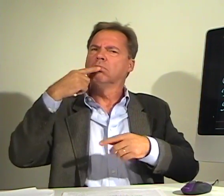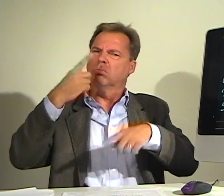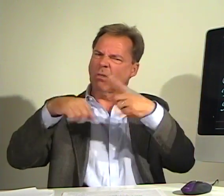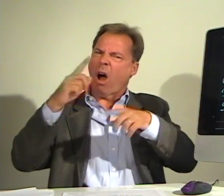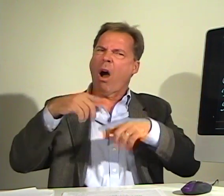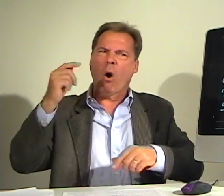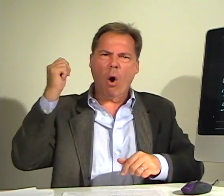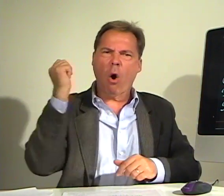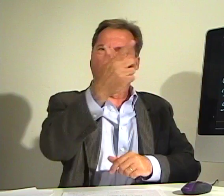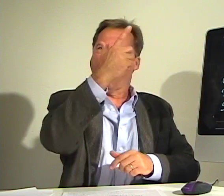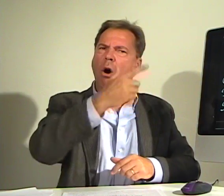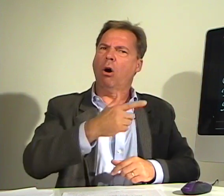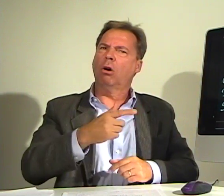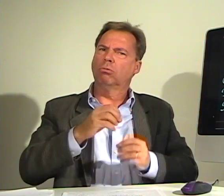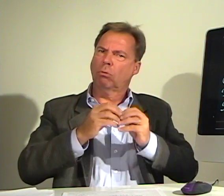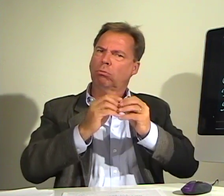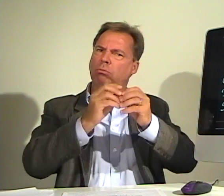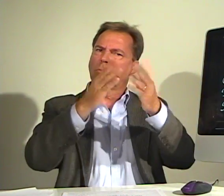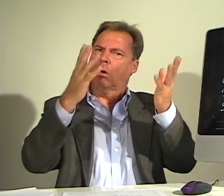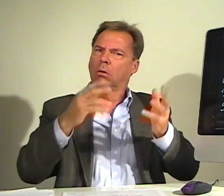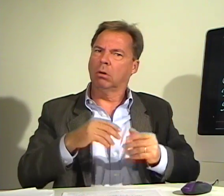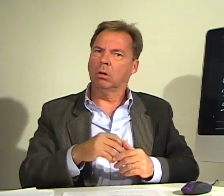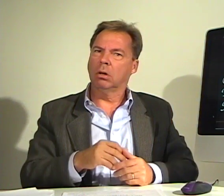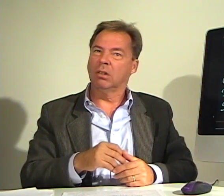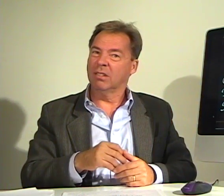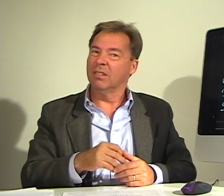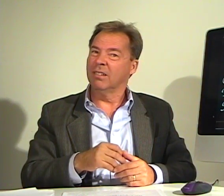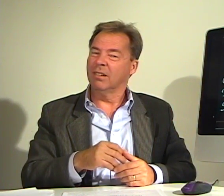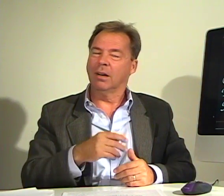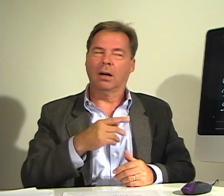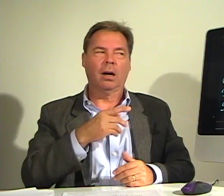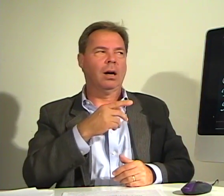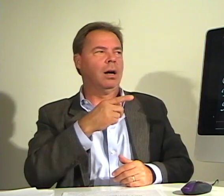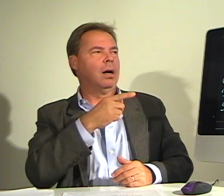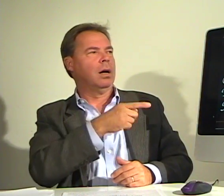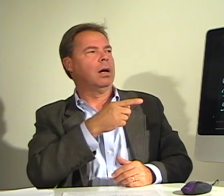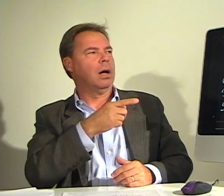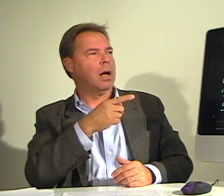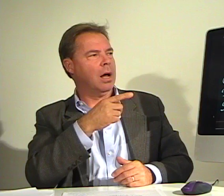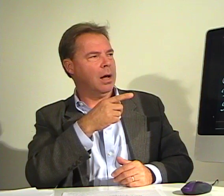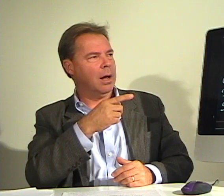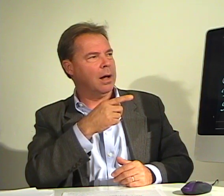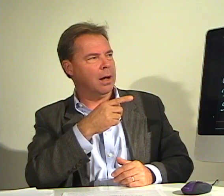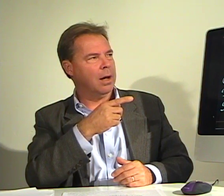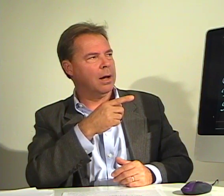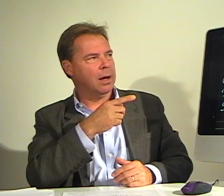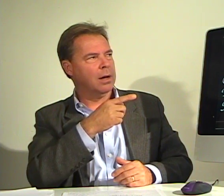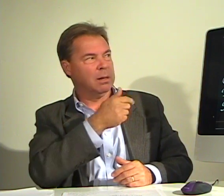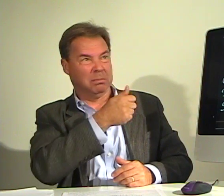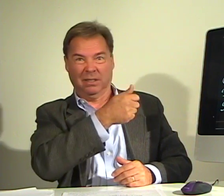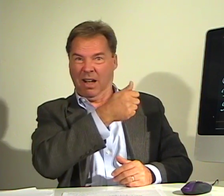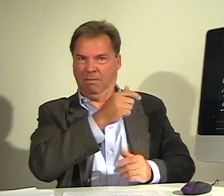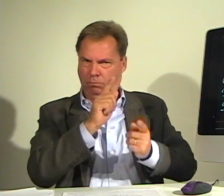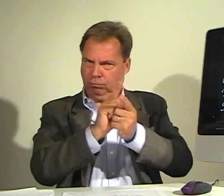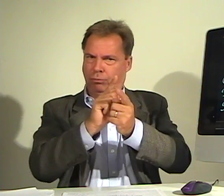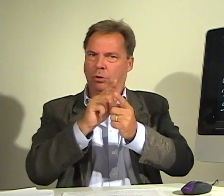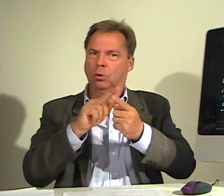And he brought up several interesting ideas that all hearing individuals should be signers. And